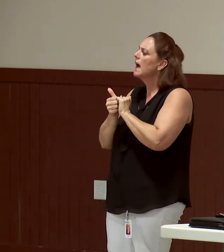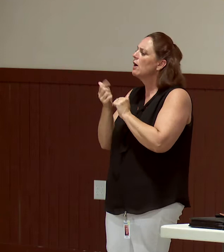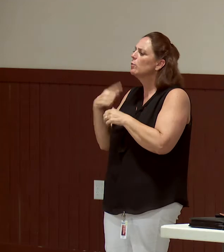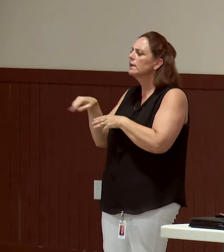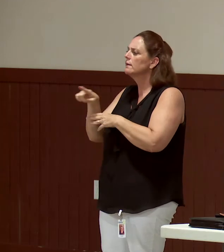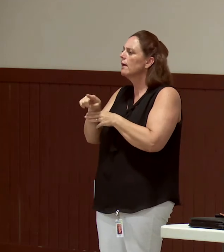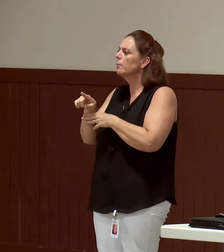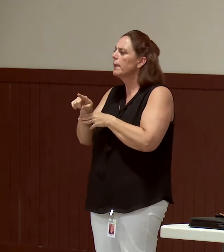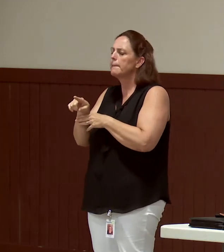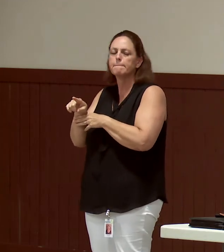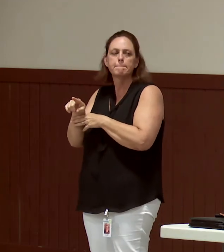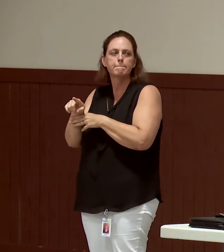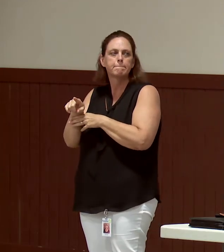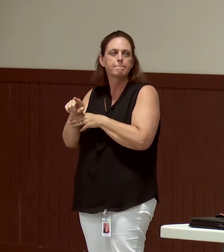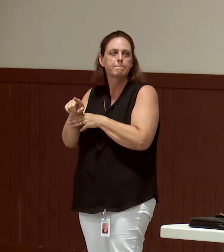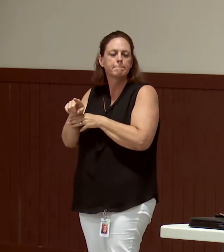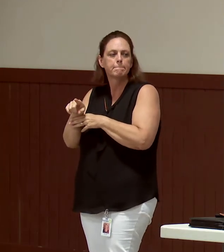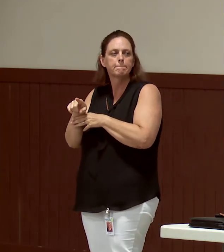well.